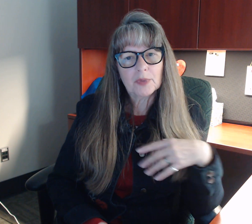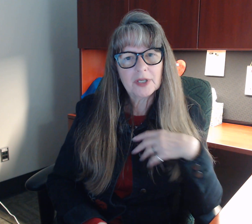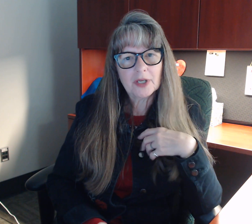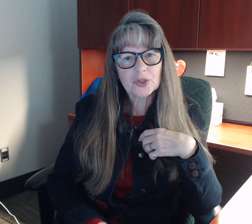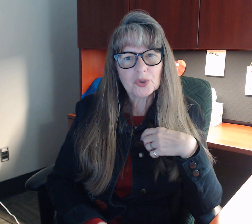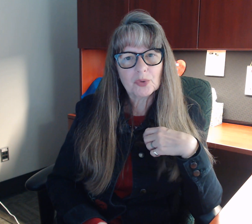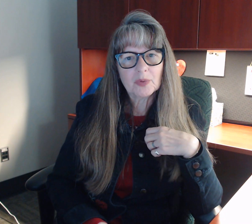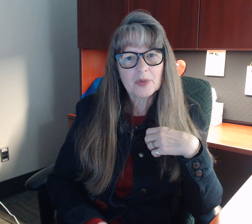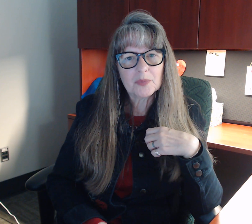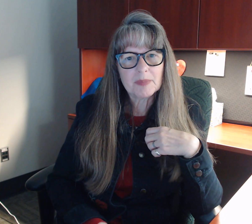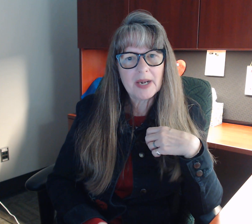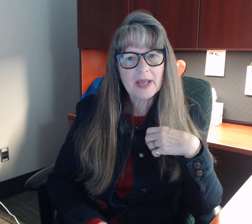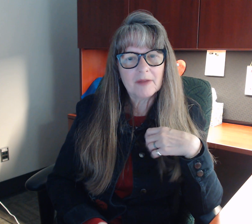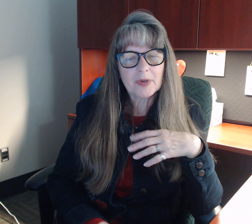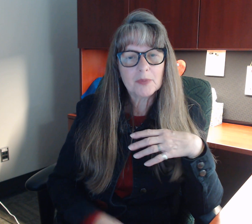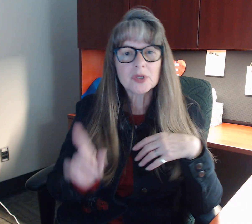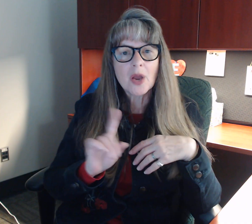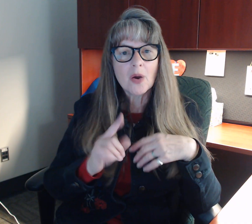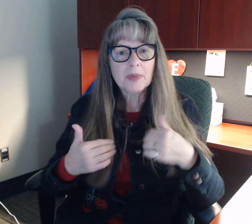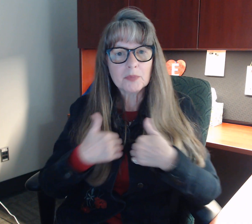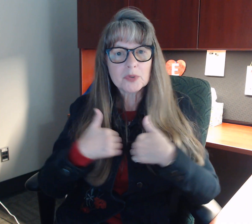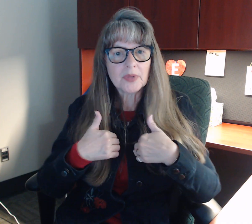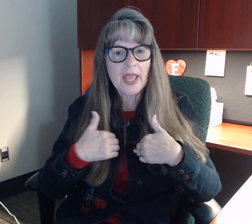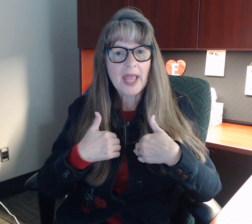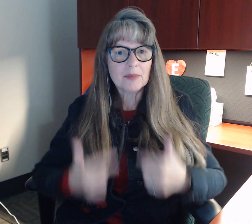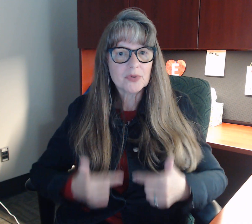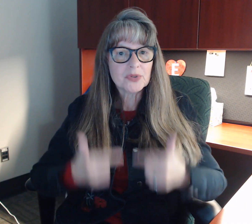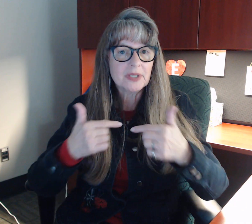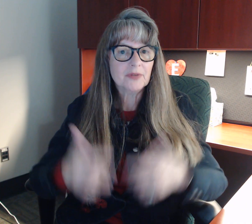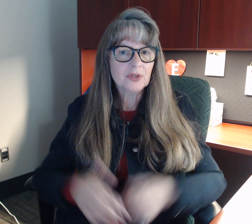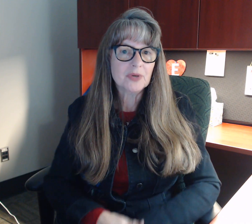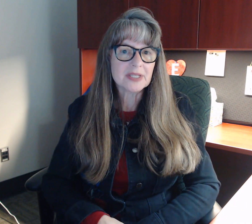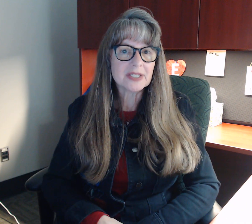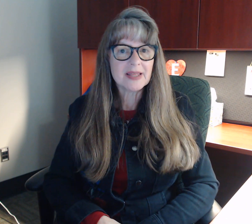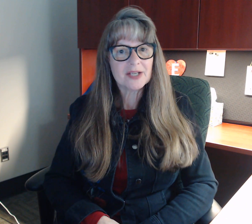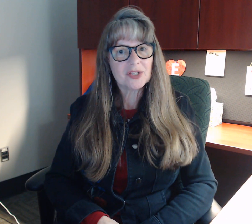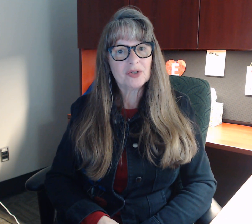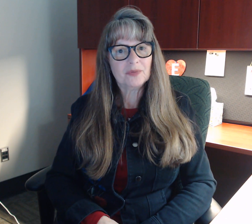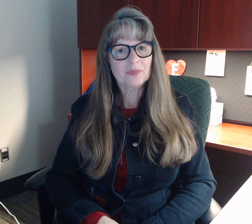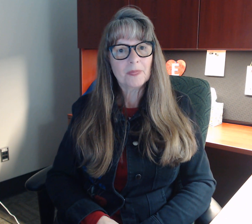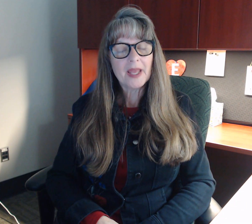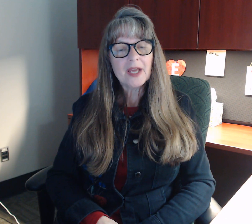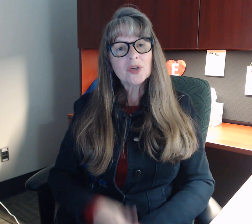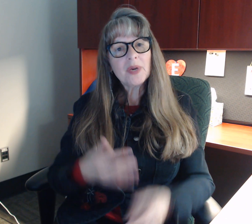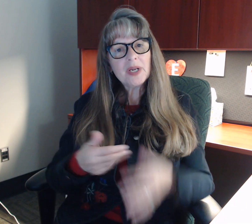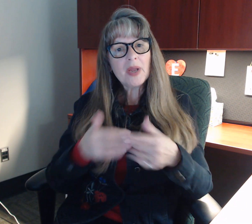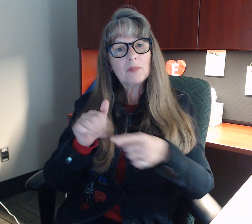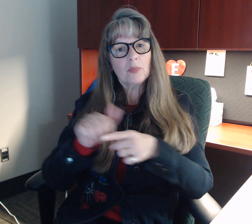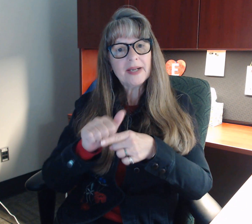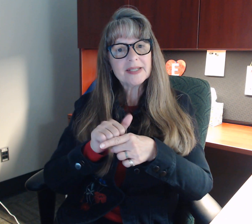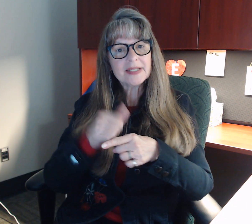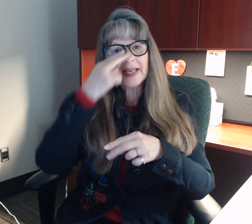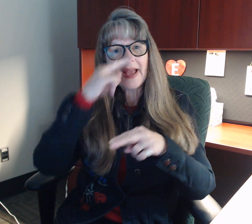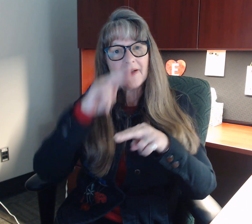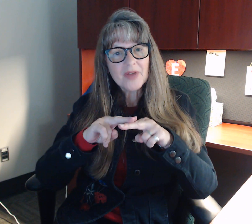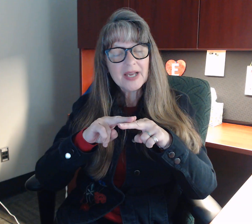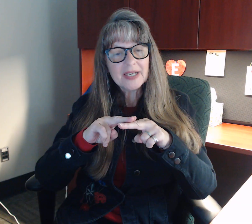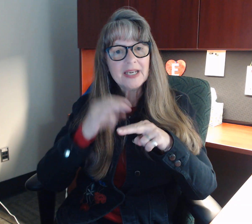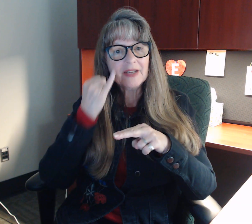not sure what it was made out of, but it was where the animals live, and you can say that too. So anyway, practice and have fun, and if